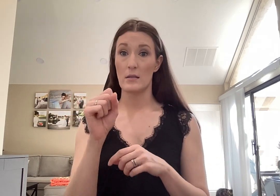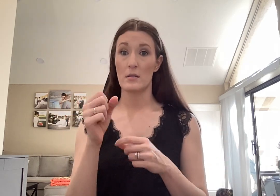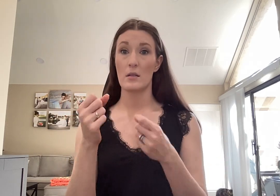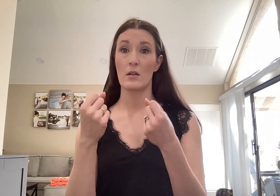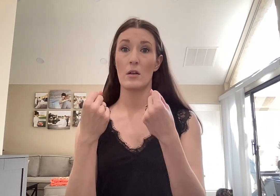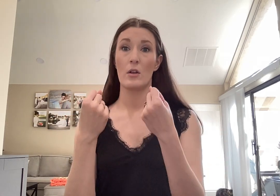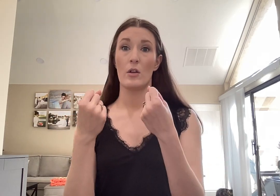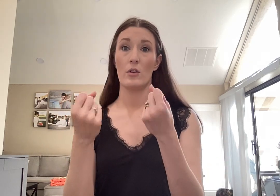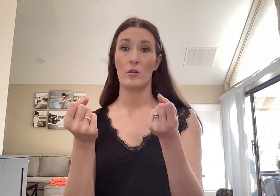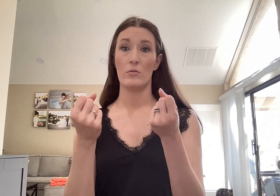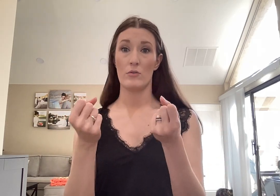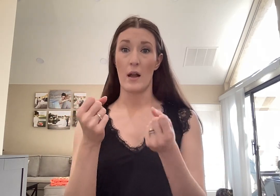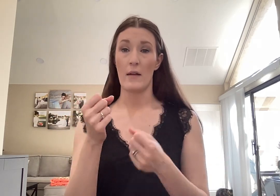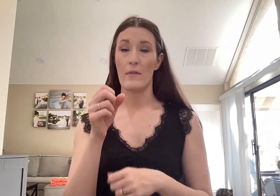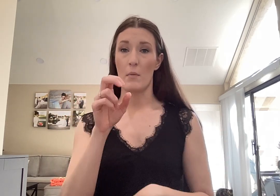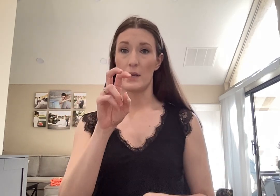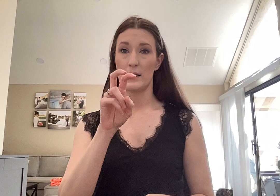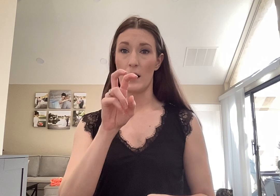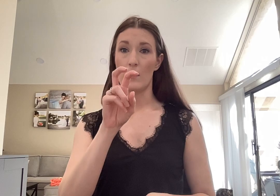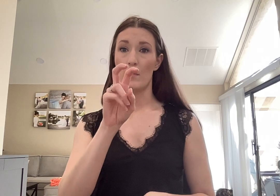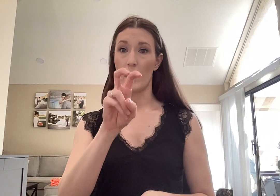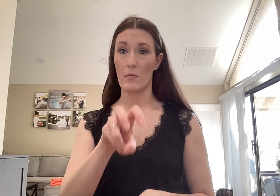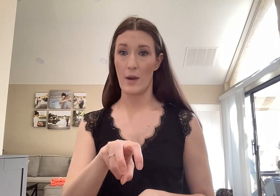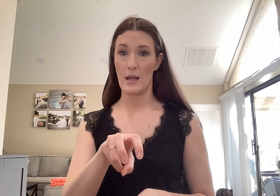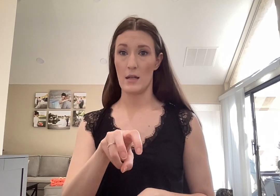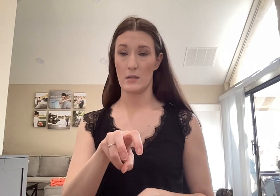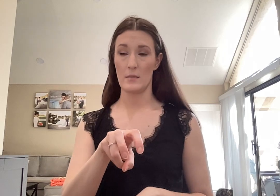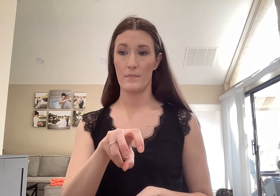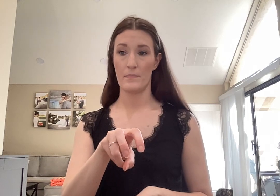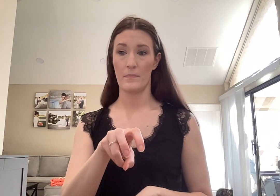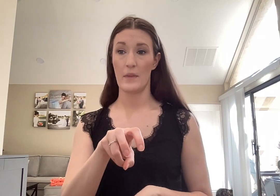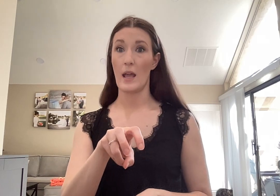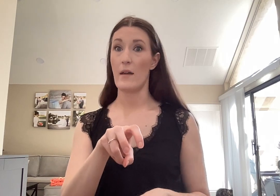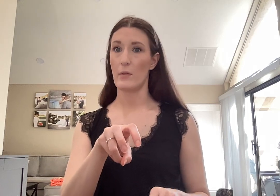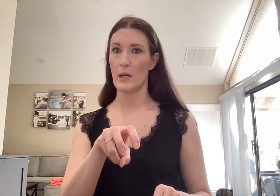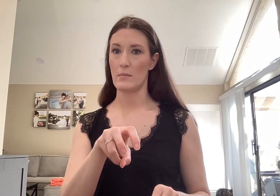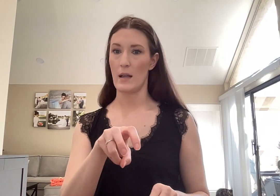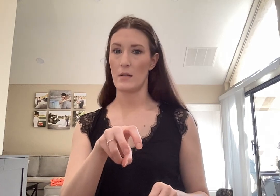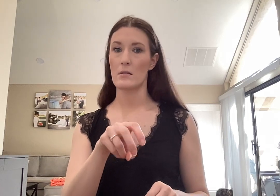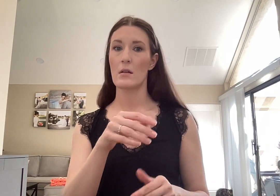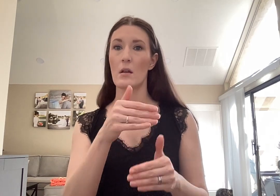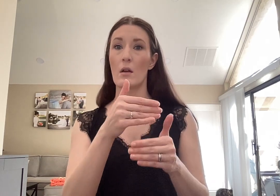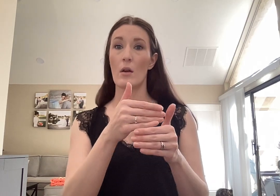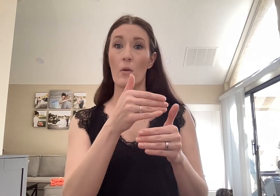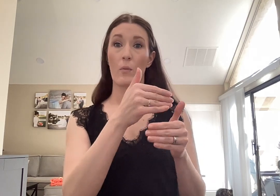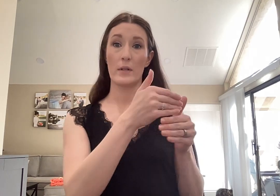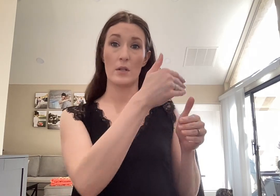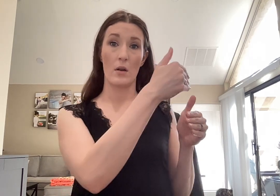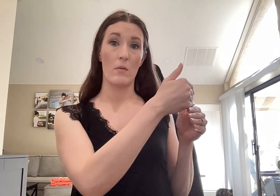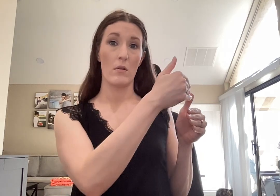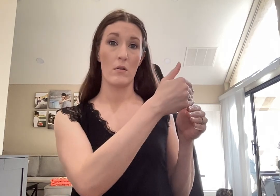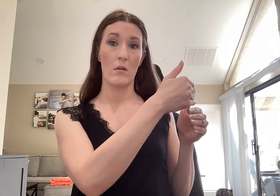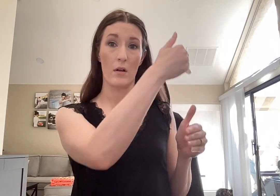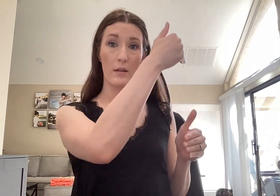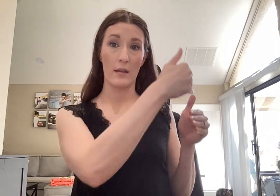States, you drive. I'm going to set it with my right hand, everybody's right hand, window on the